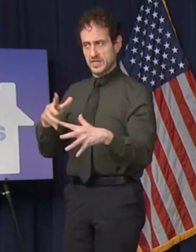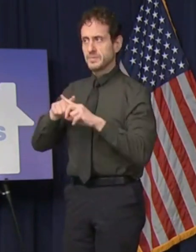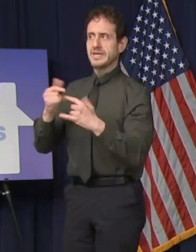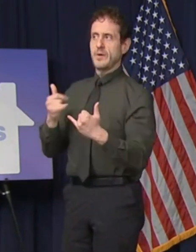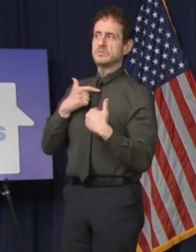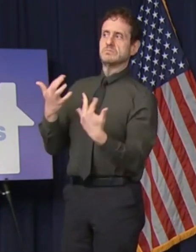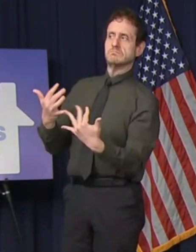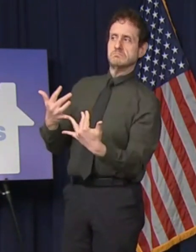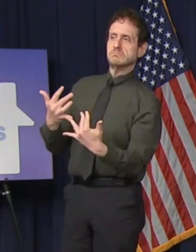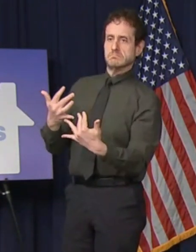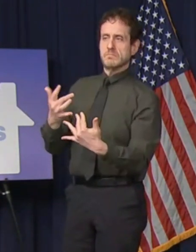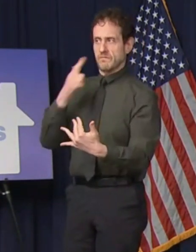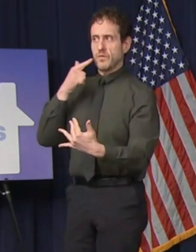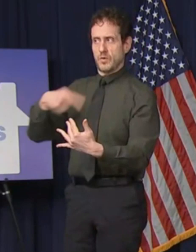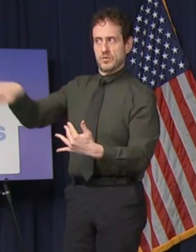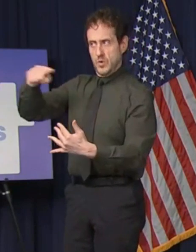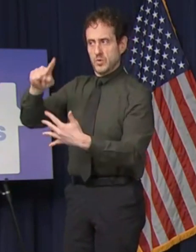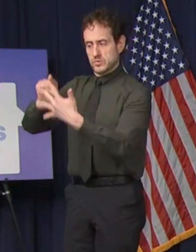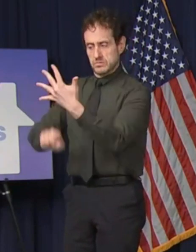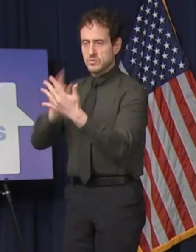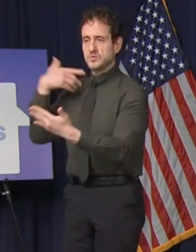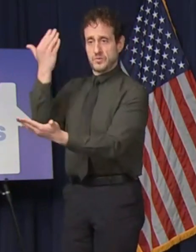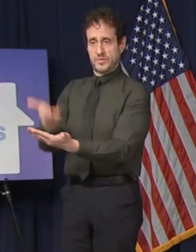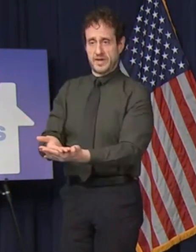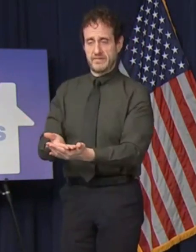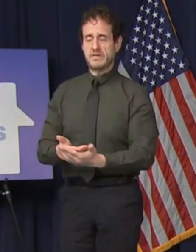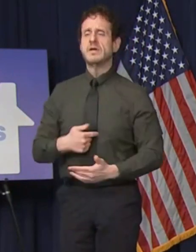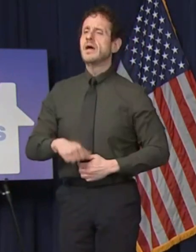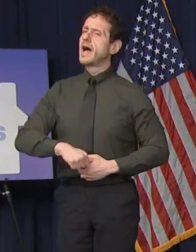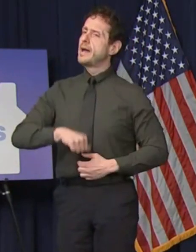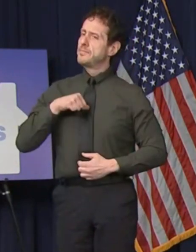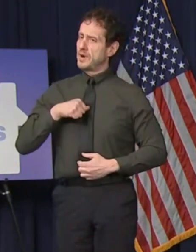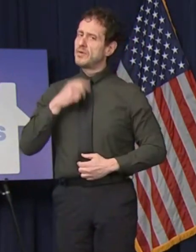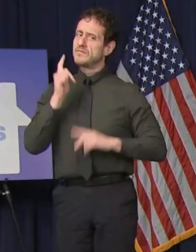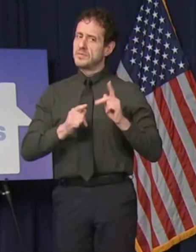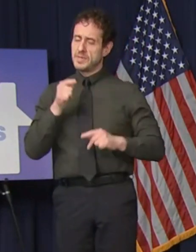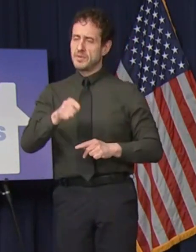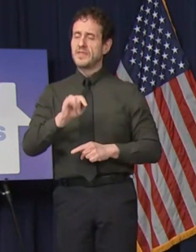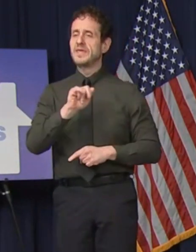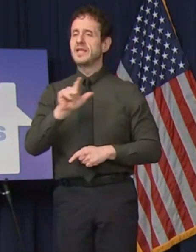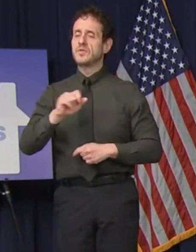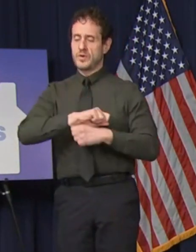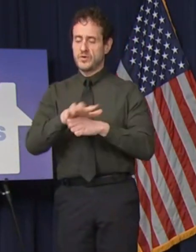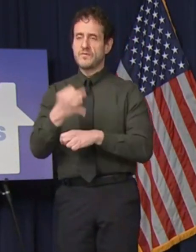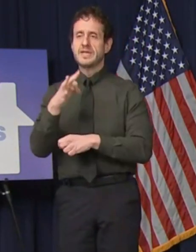Finally, I'm proud of the people at the Illinois COVID-19 Response